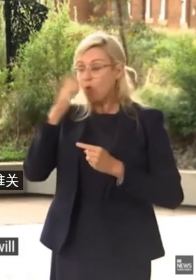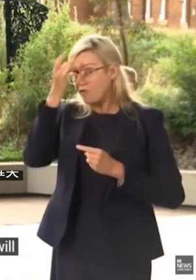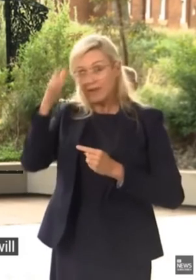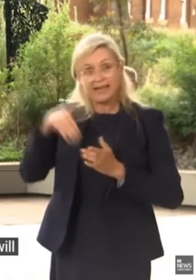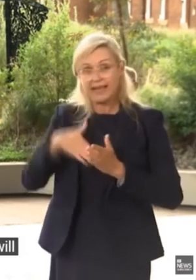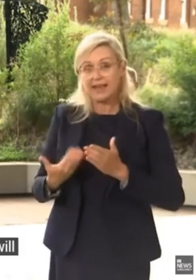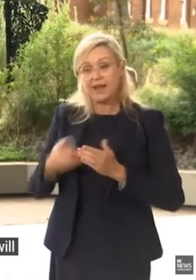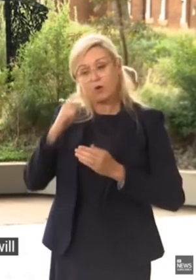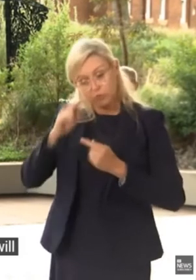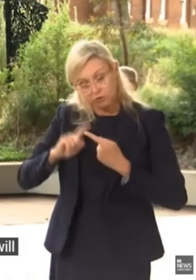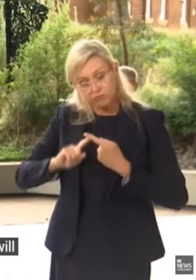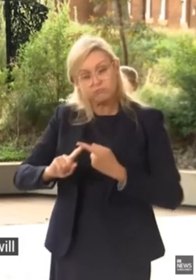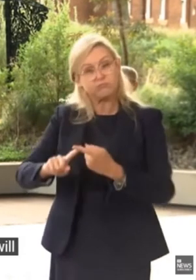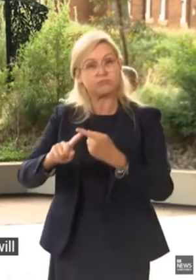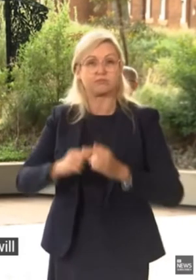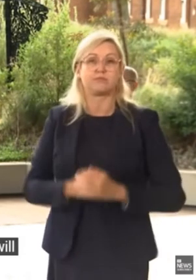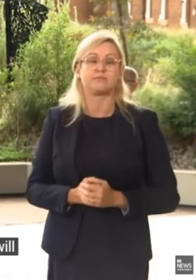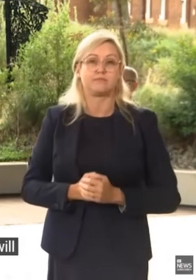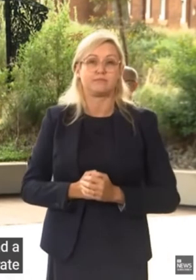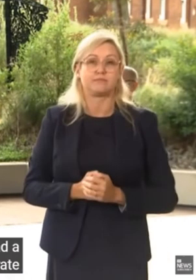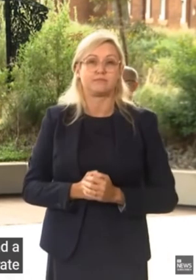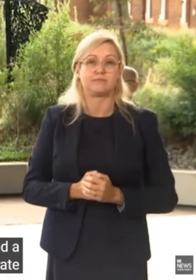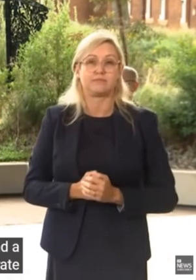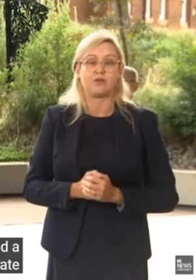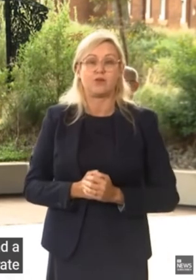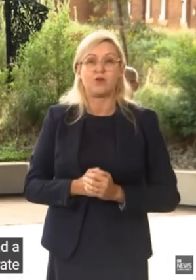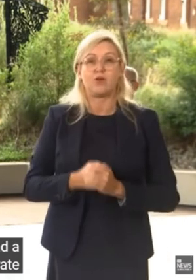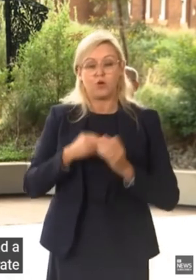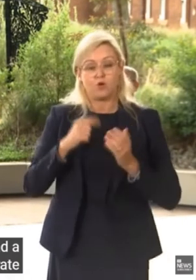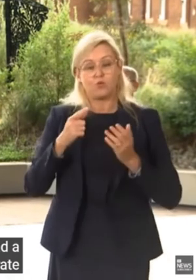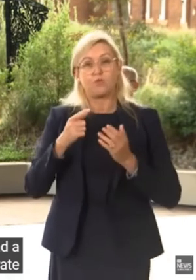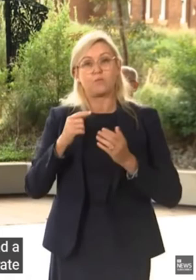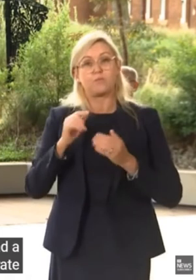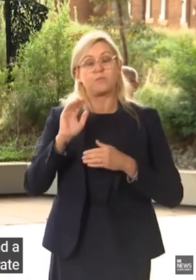Omicron, we had a 4% unemployment rate in this country.